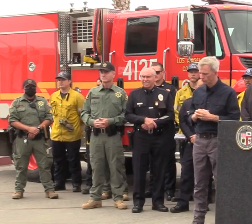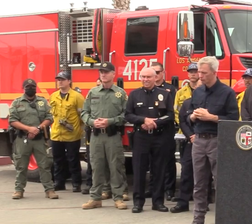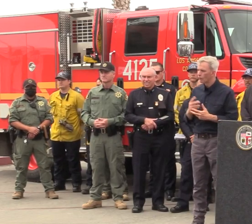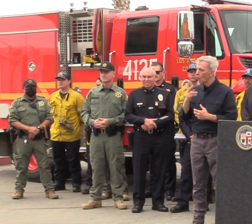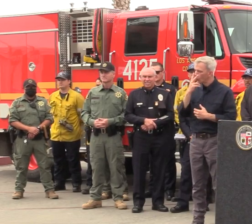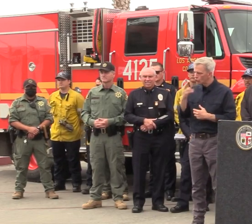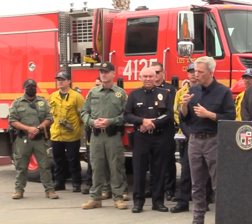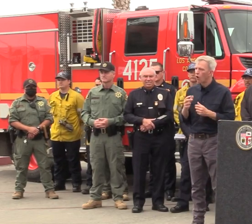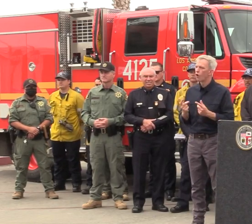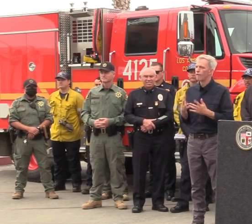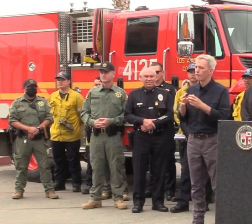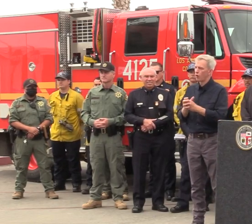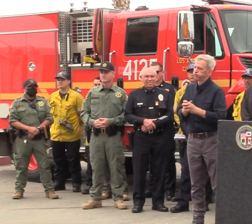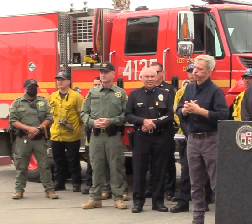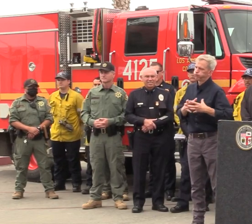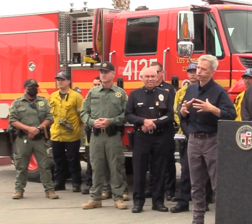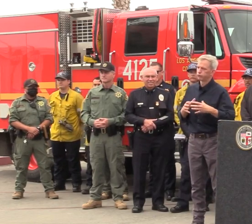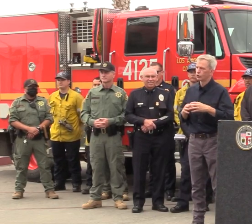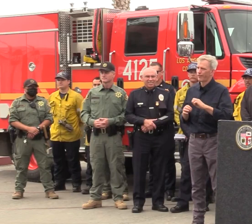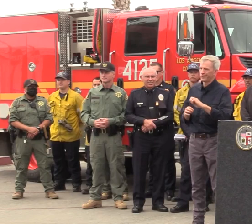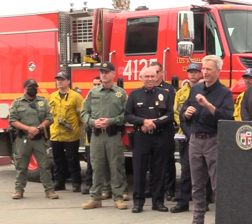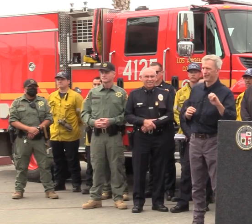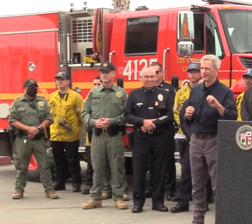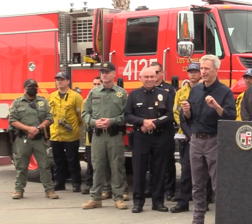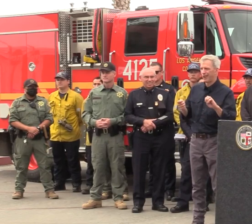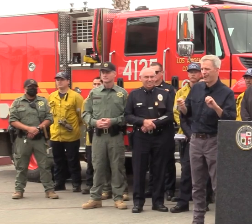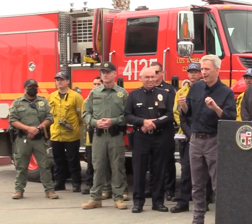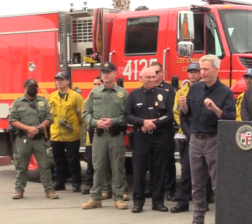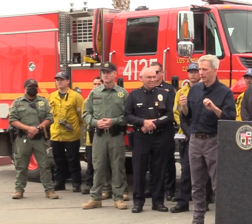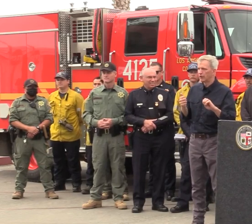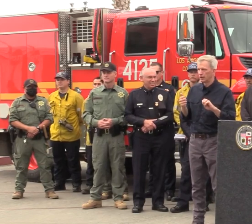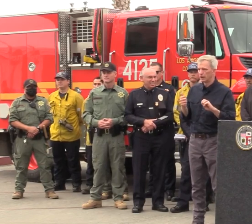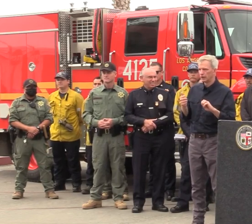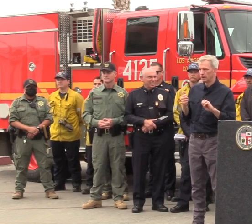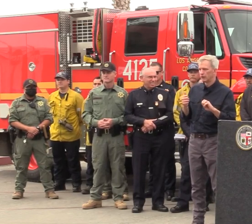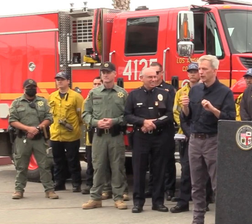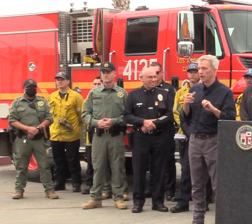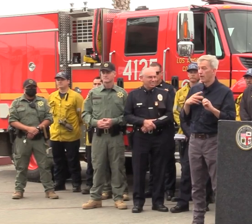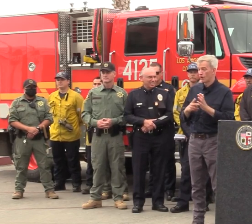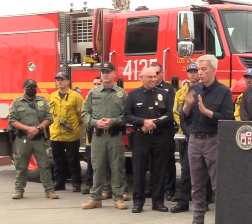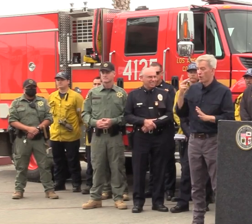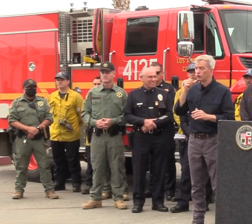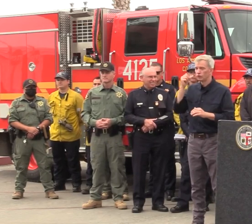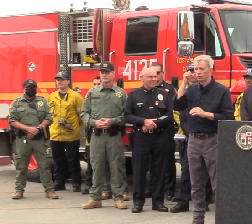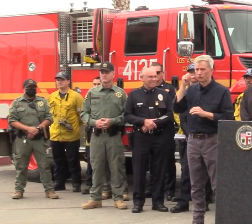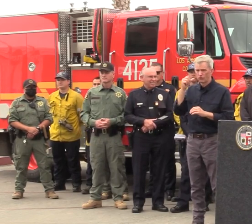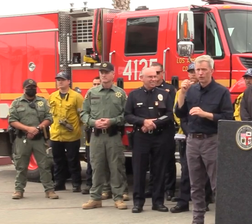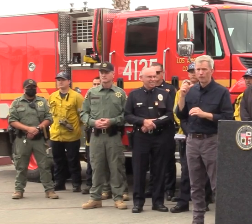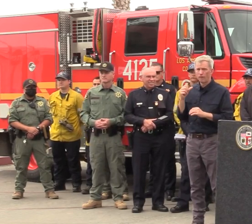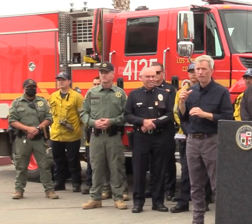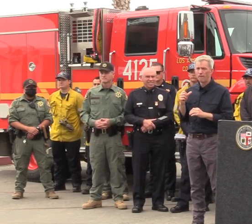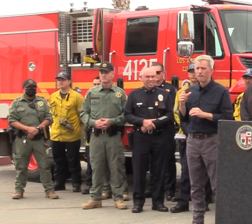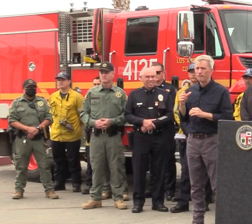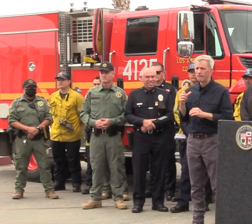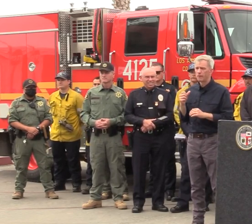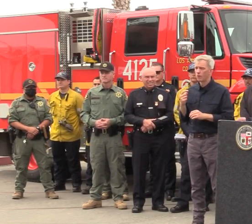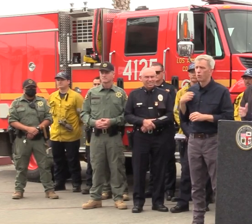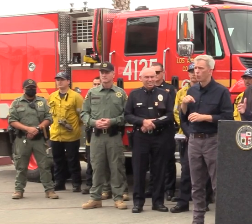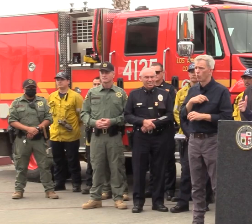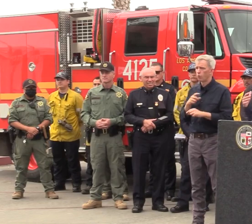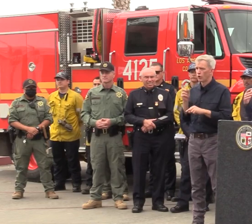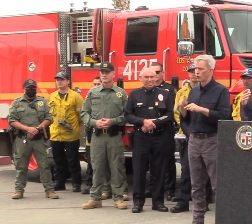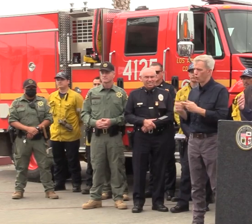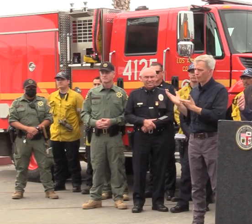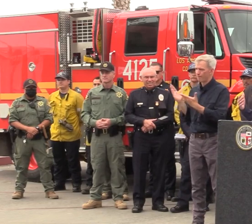growth. Again, we'll have to calculate how much additional acreage. And twice yesterday, it was unsuccessful for us to be able to bring